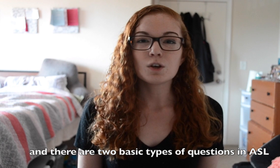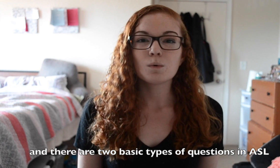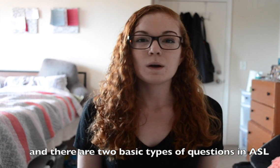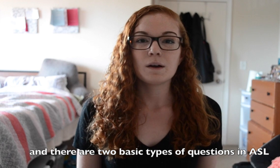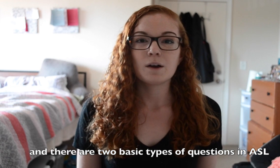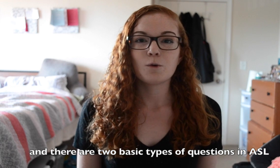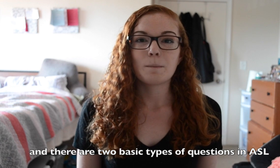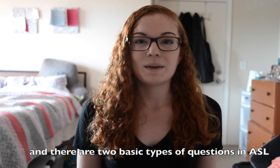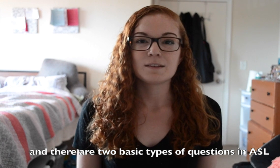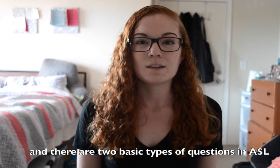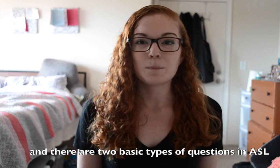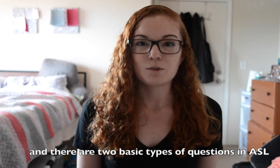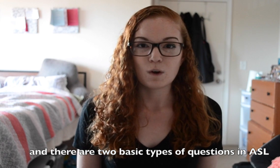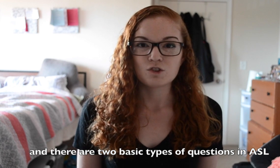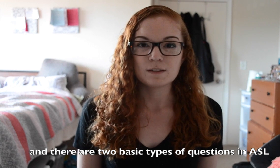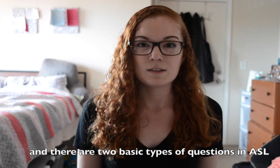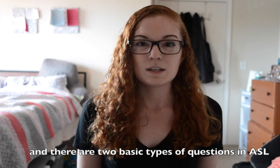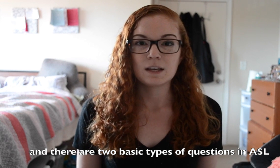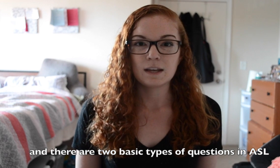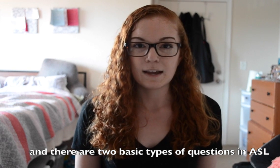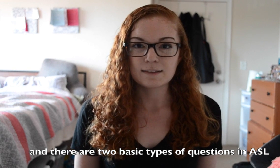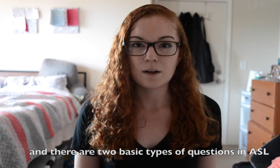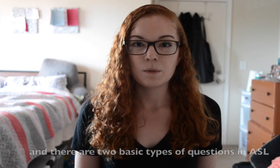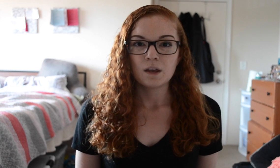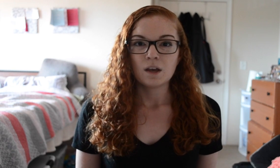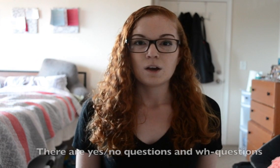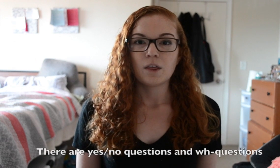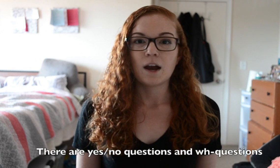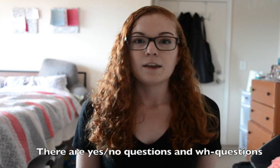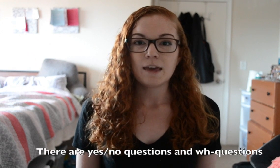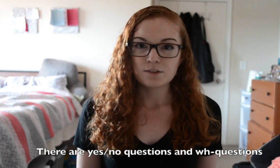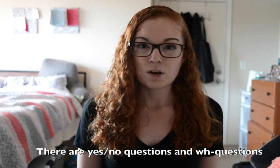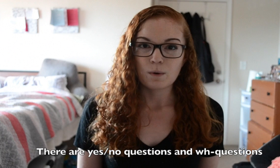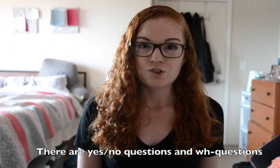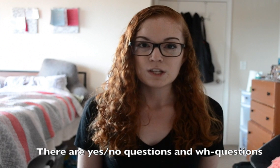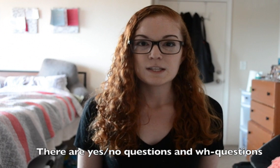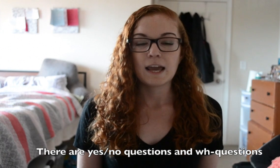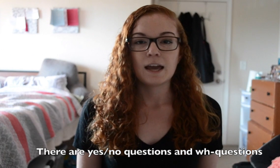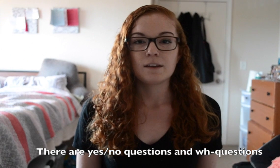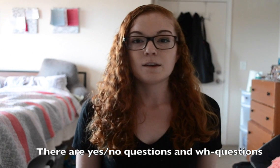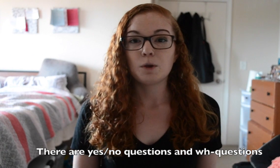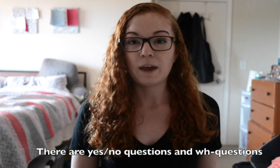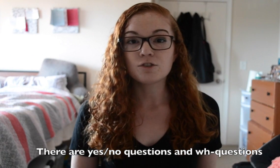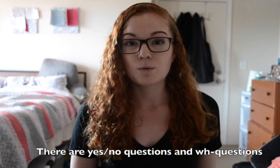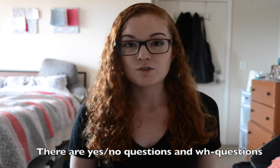two basic types of questions in ASL. There are yes/no questions and WH